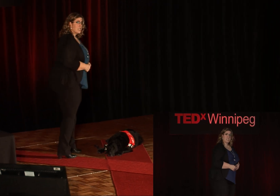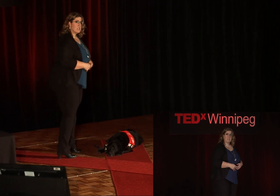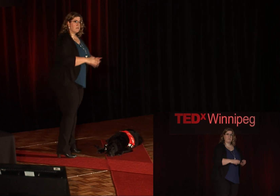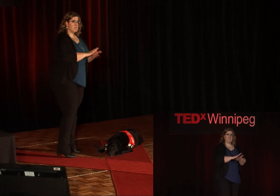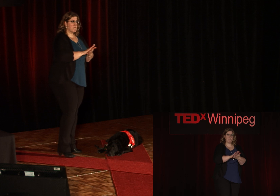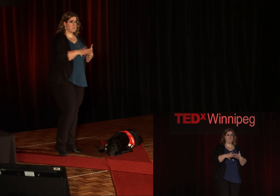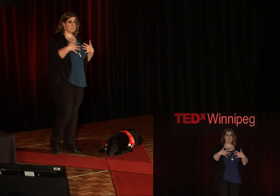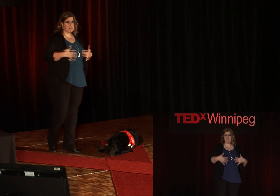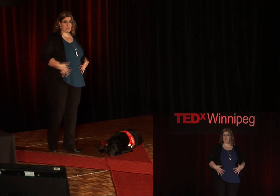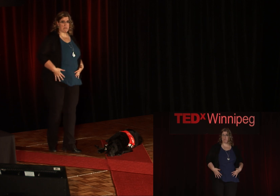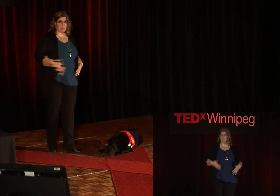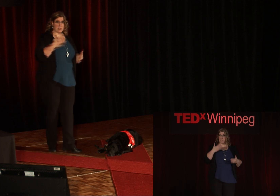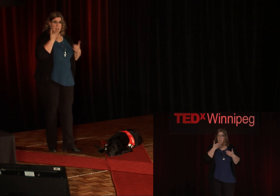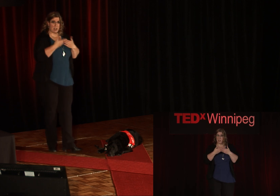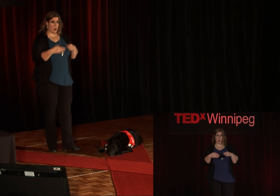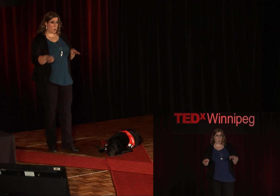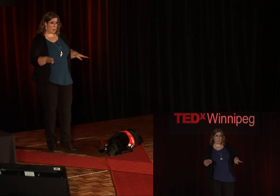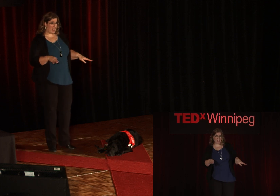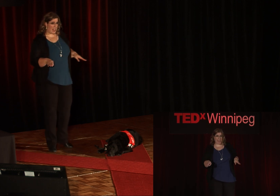Groomed, well-behaved?